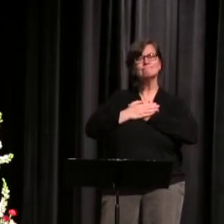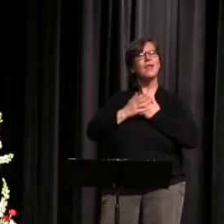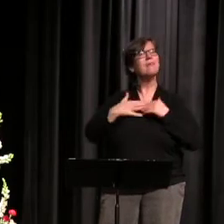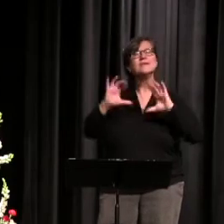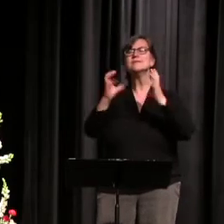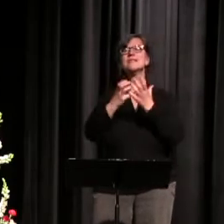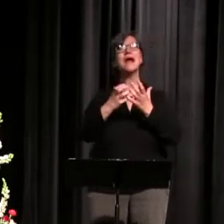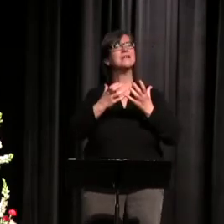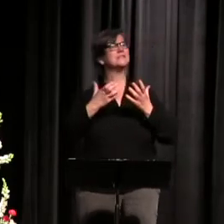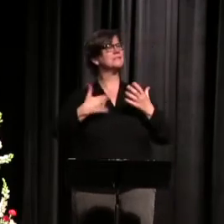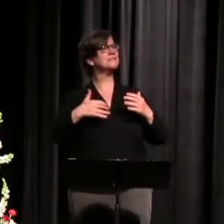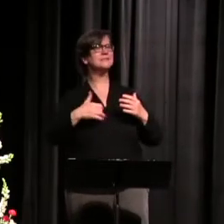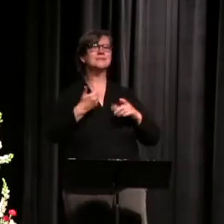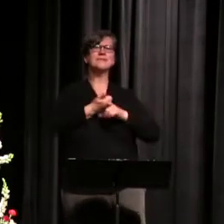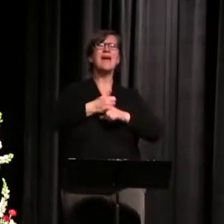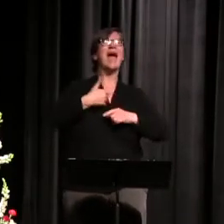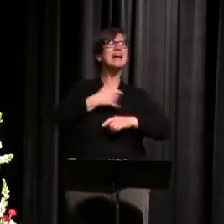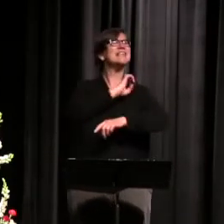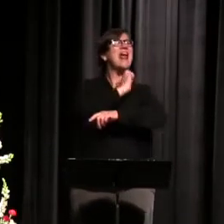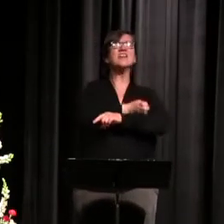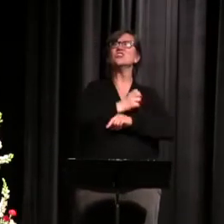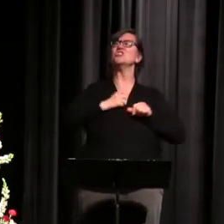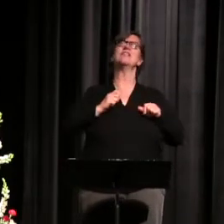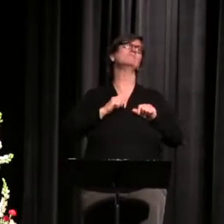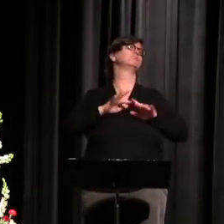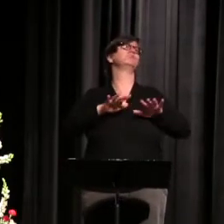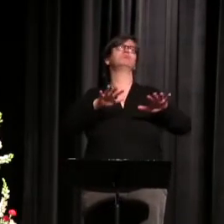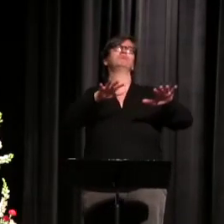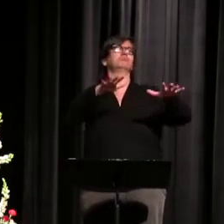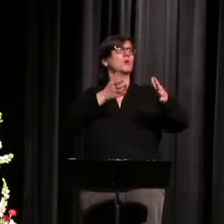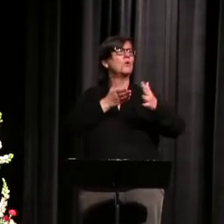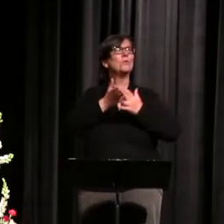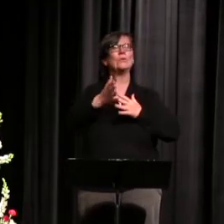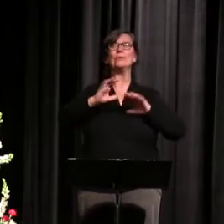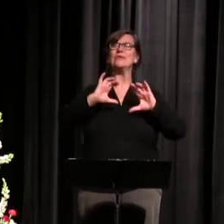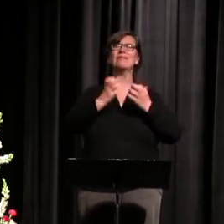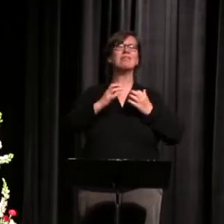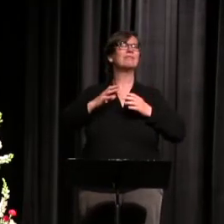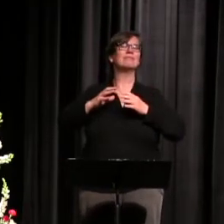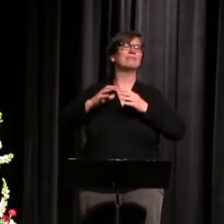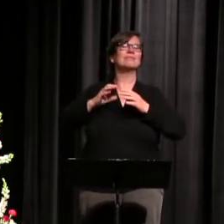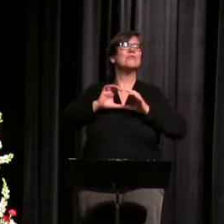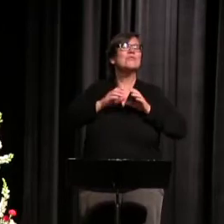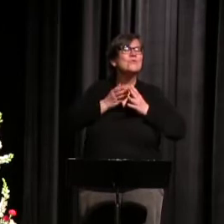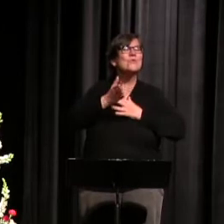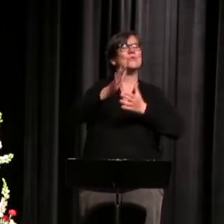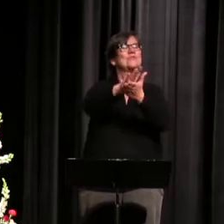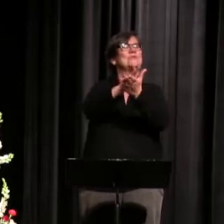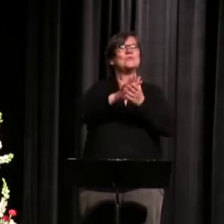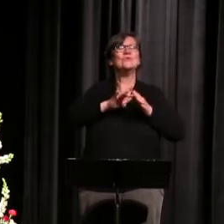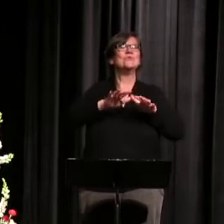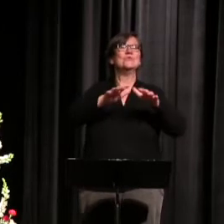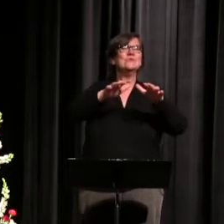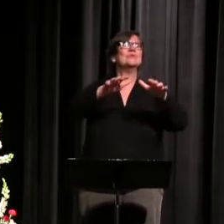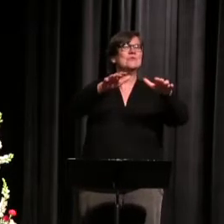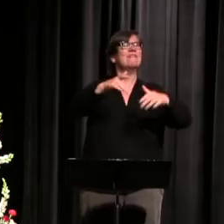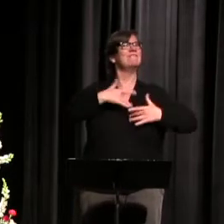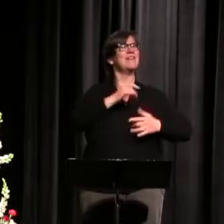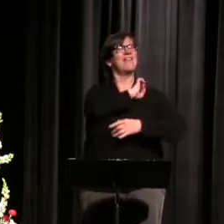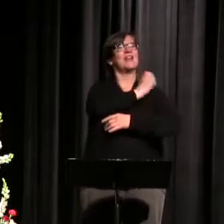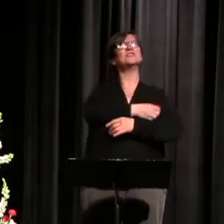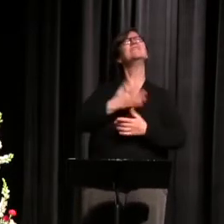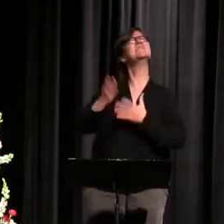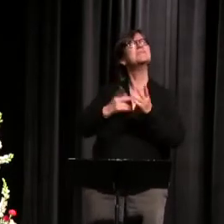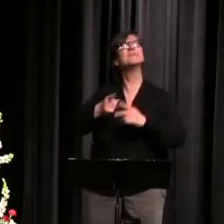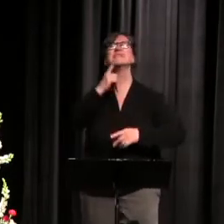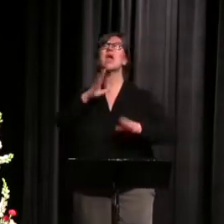that reverberates down the halls. Now, some commencement speakers will come out and tell you to reach for the stars or to chase